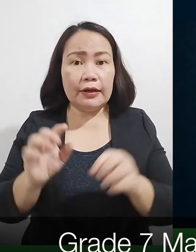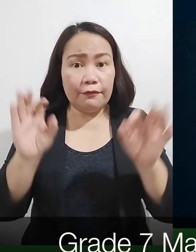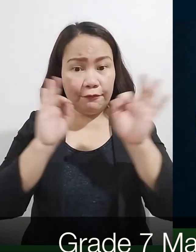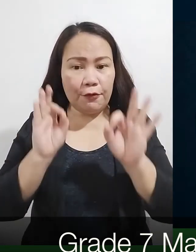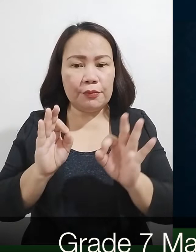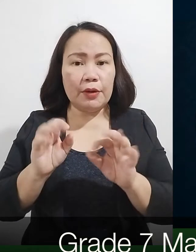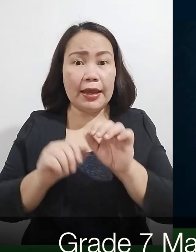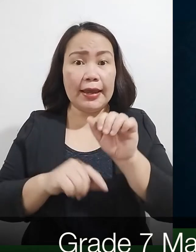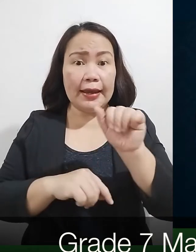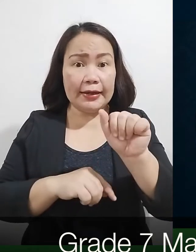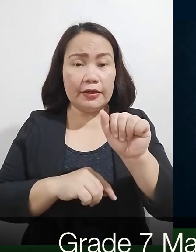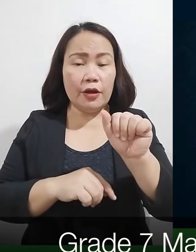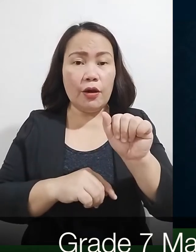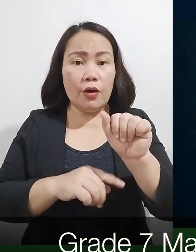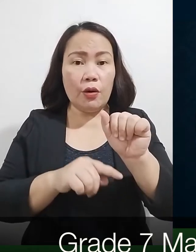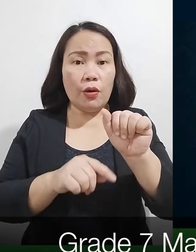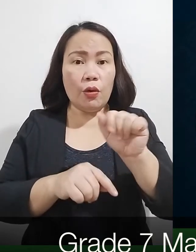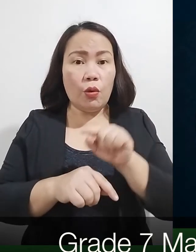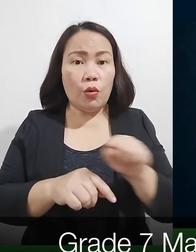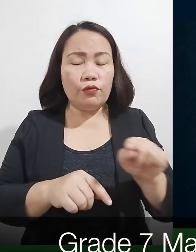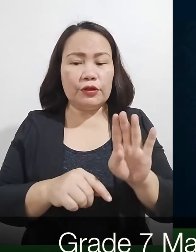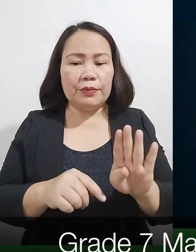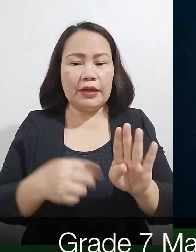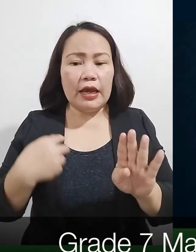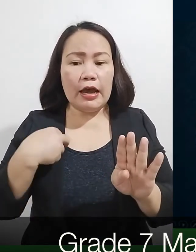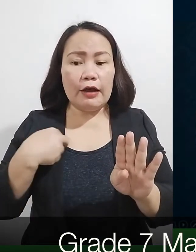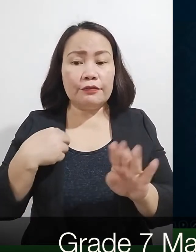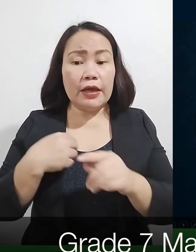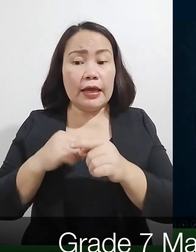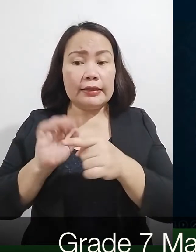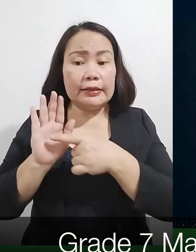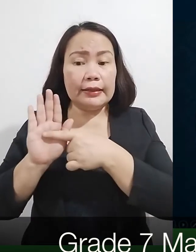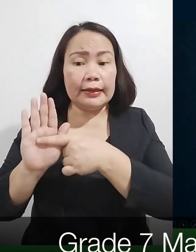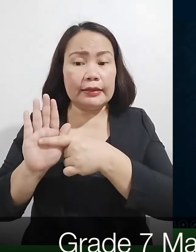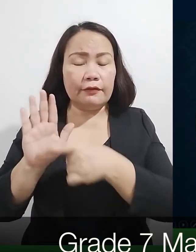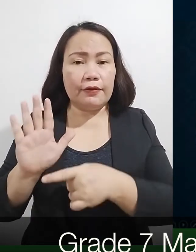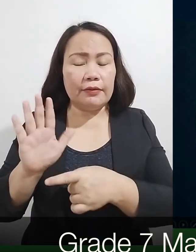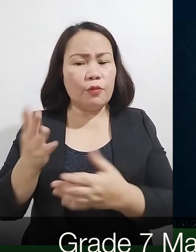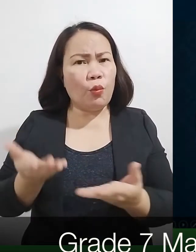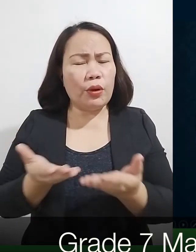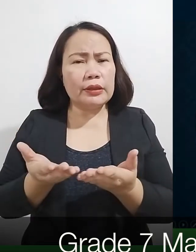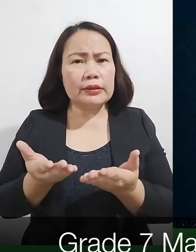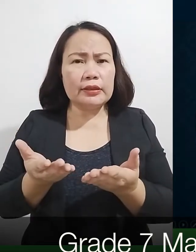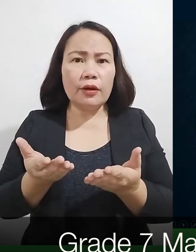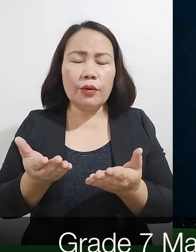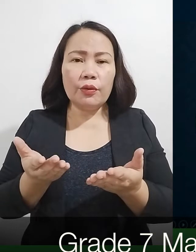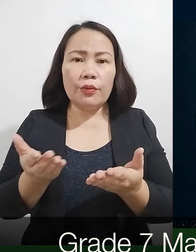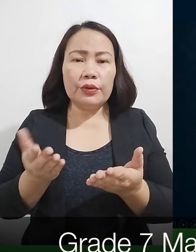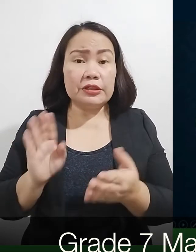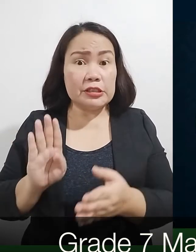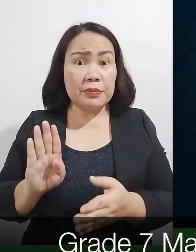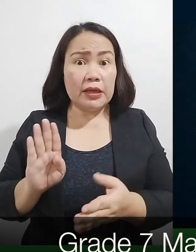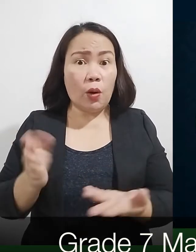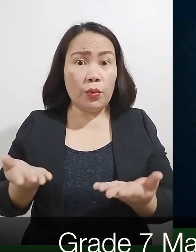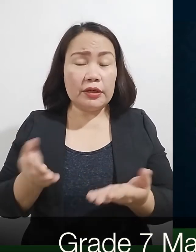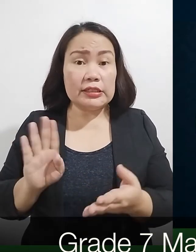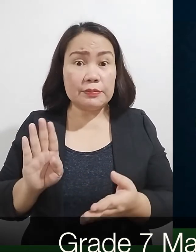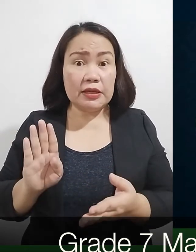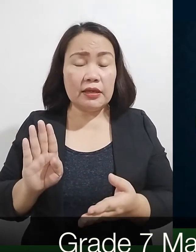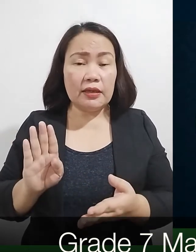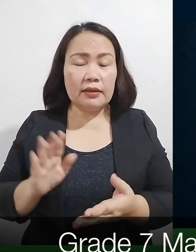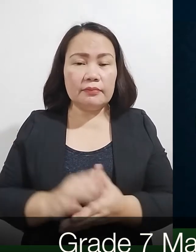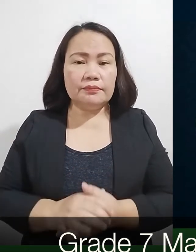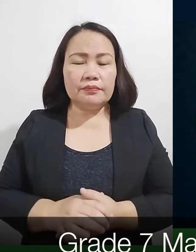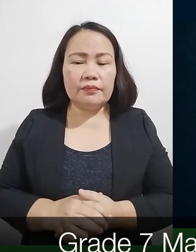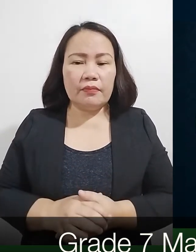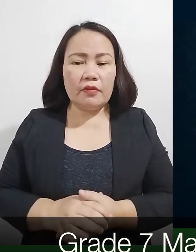form of A over B. Now, I only have here negative 5. So, where is your B? So,